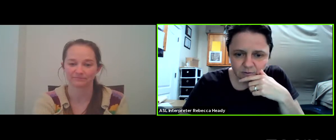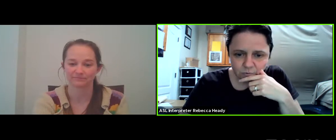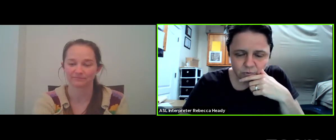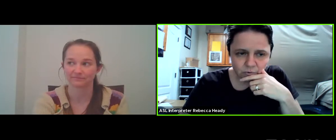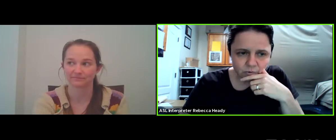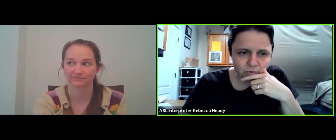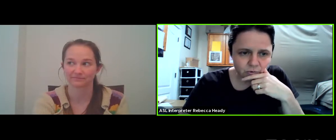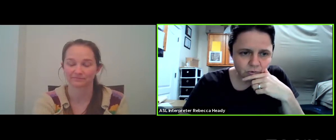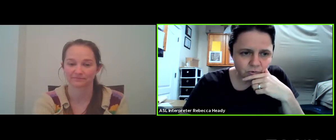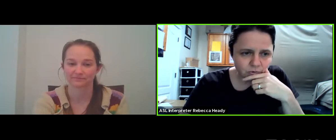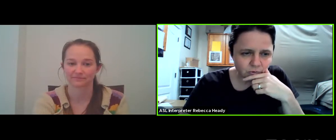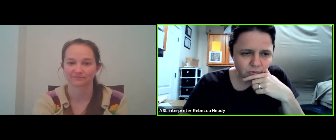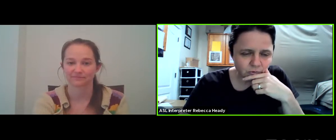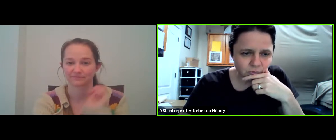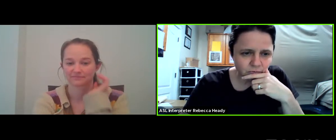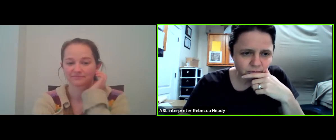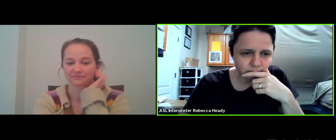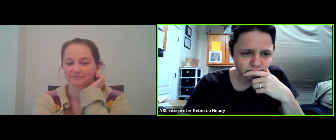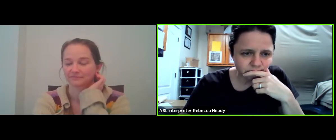then